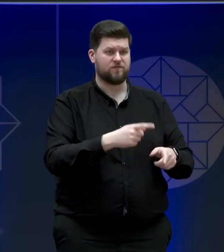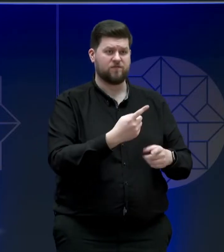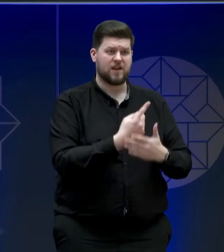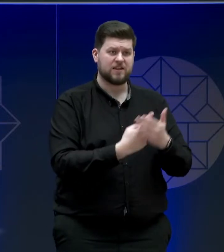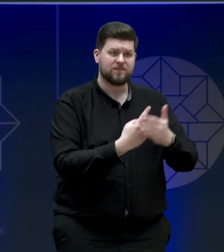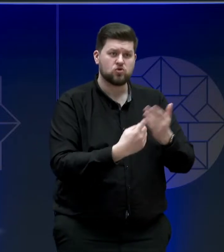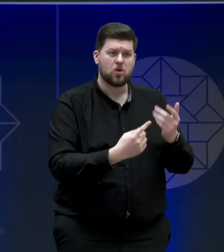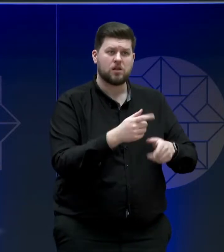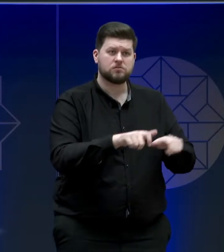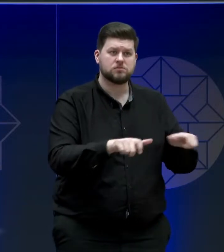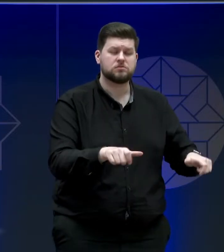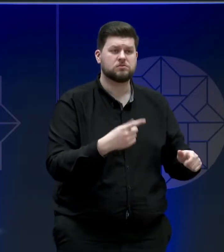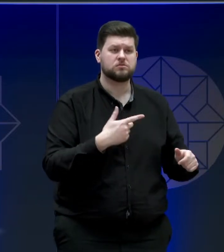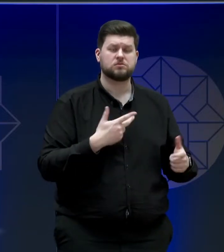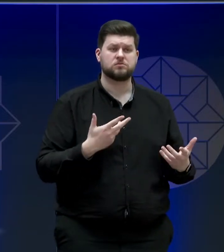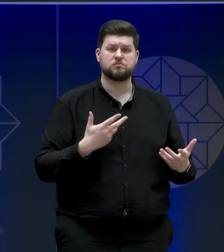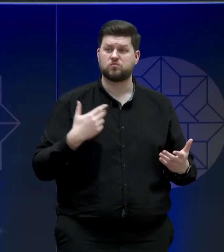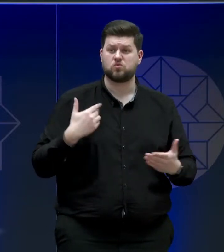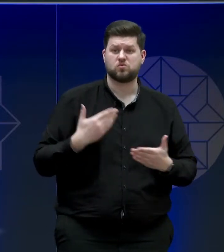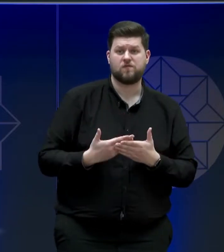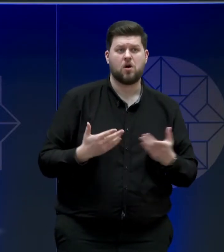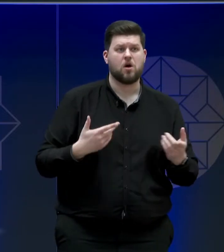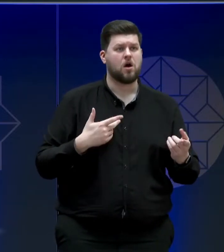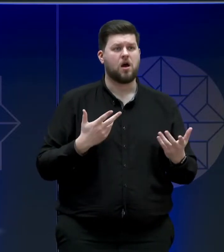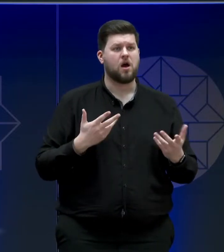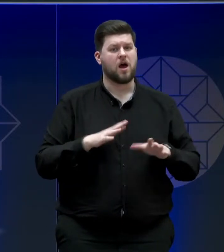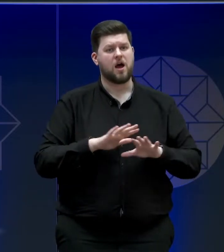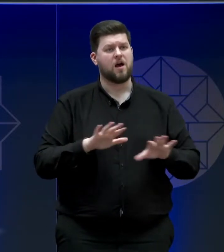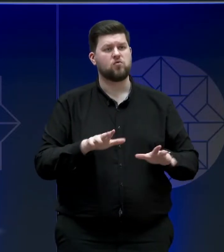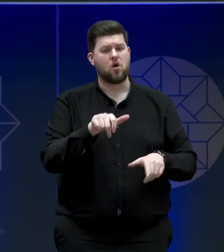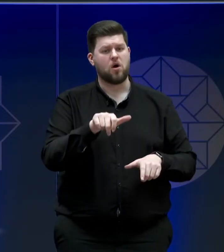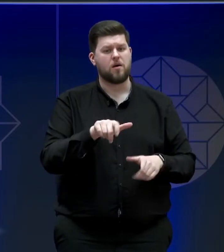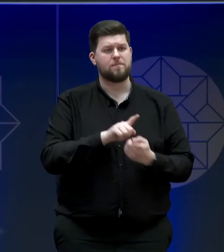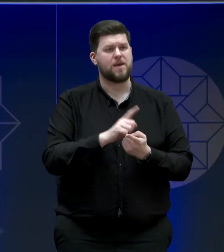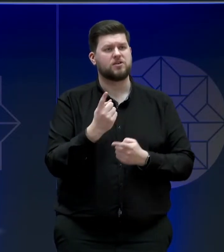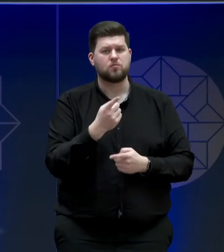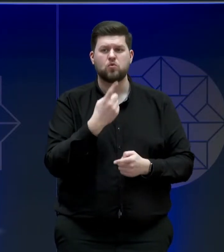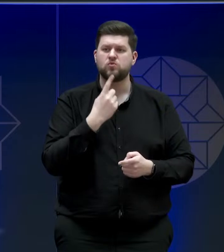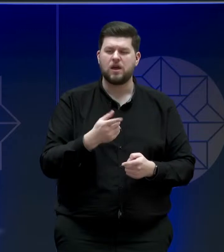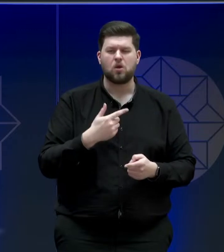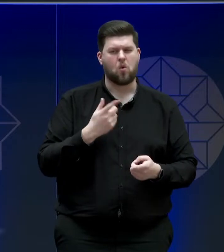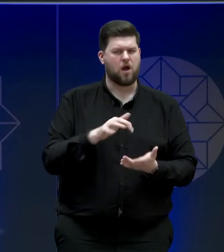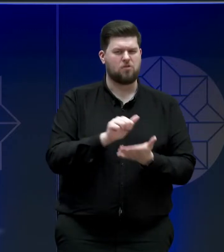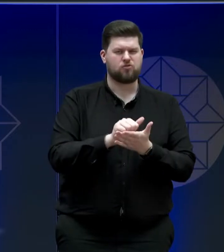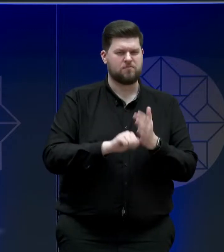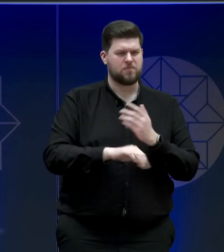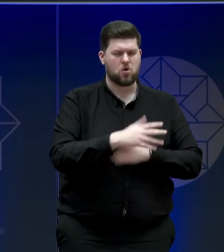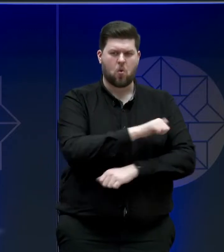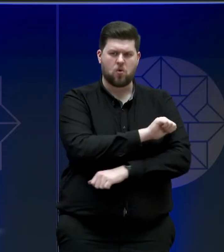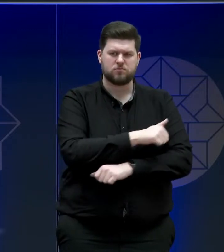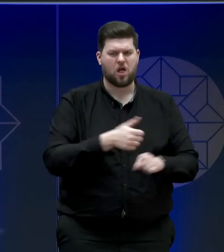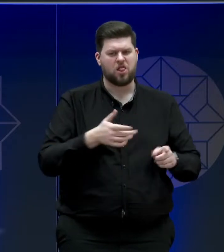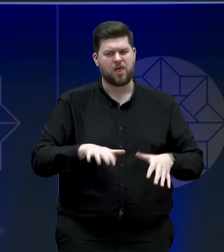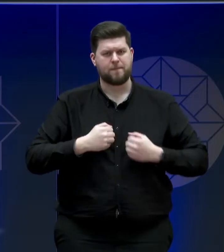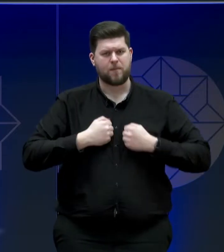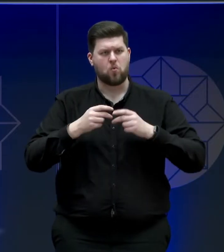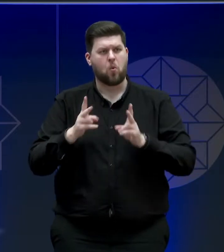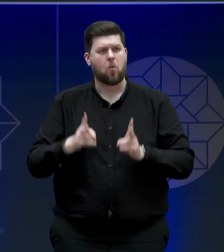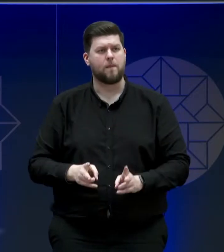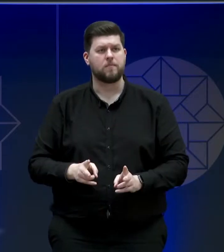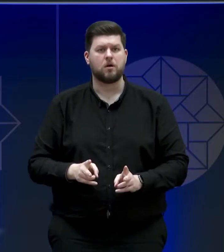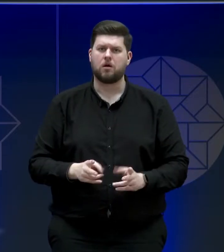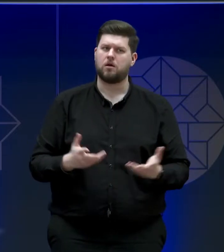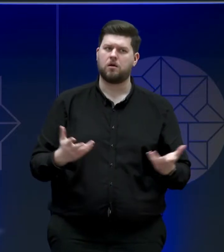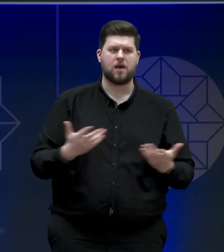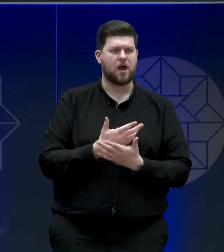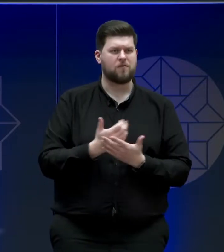know, I'm yet to meet somebody who says, I'd much rather be in hospital than in my own home. And so therefore making